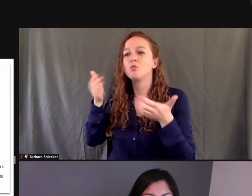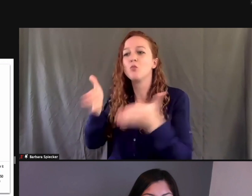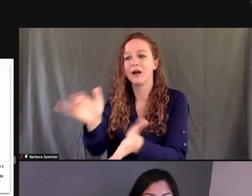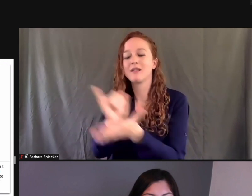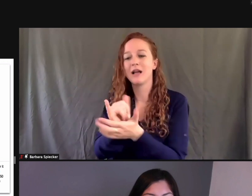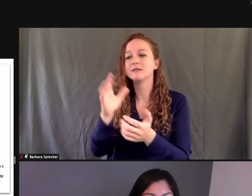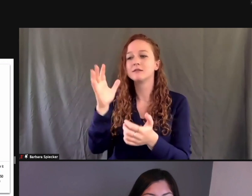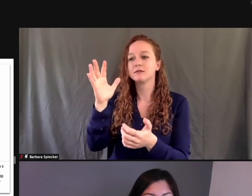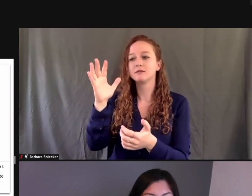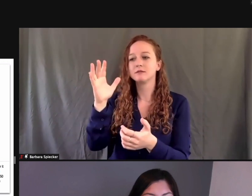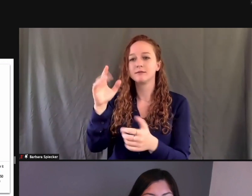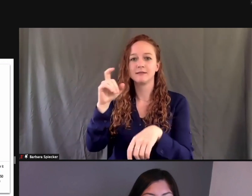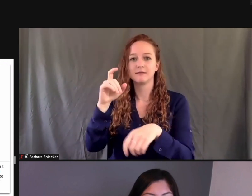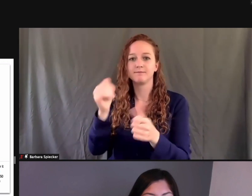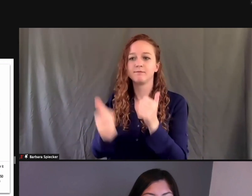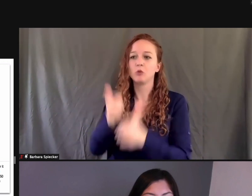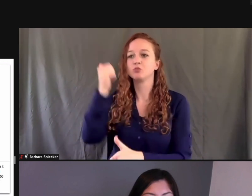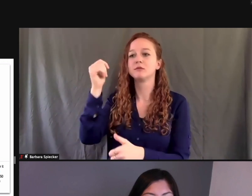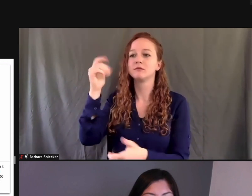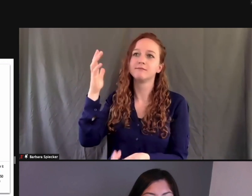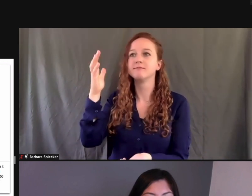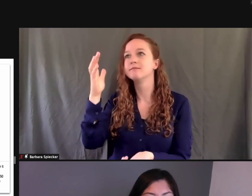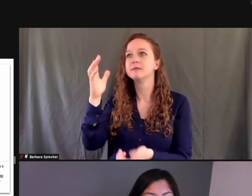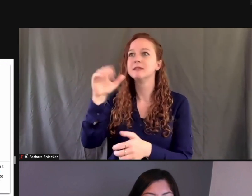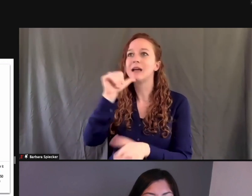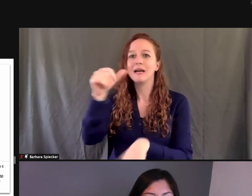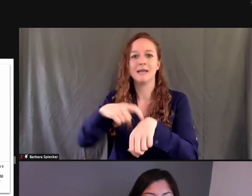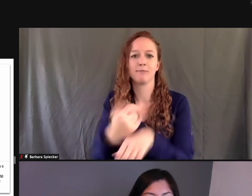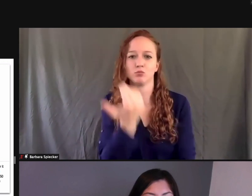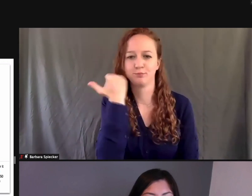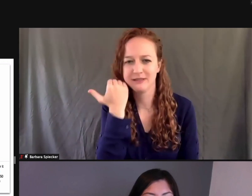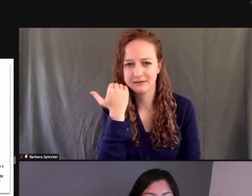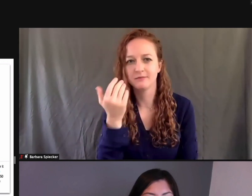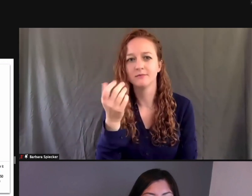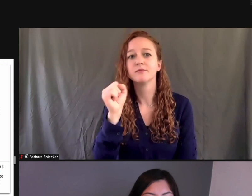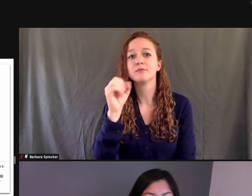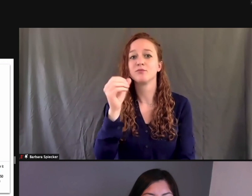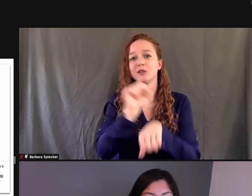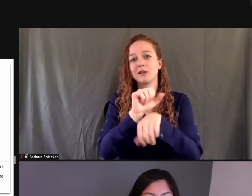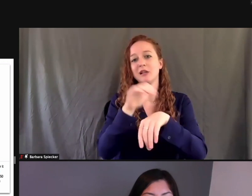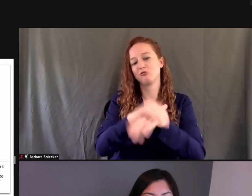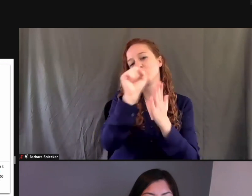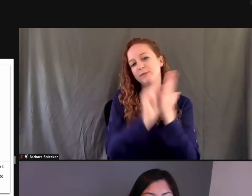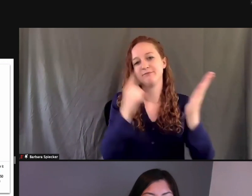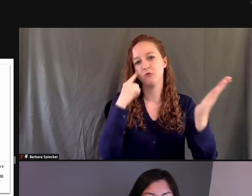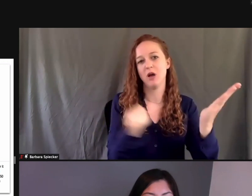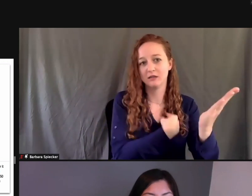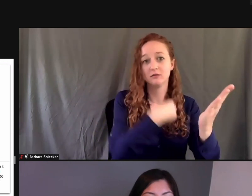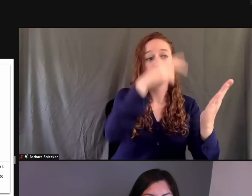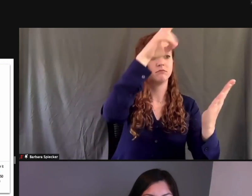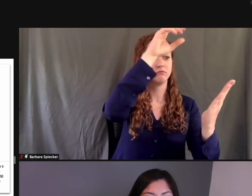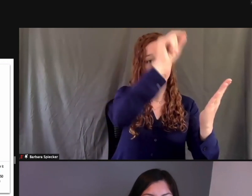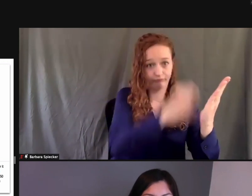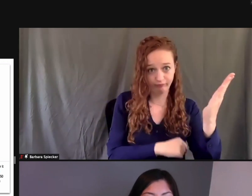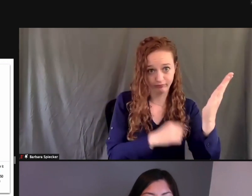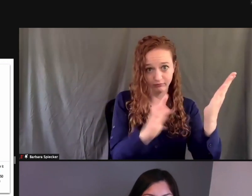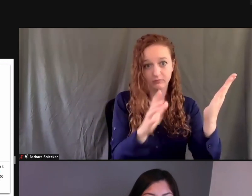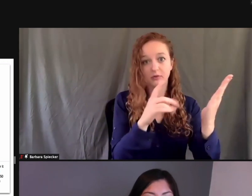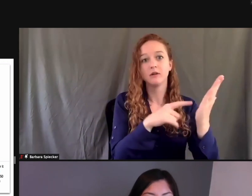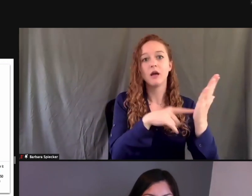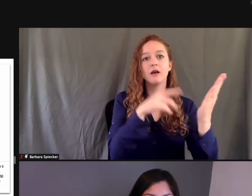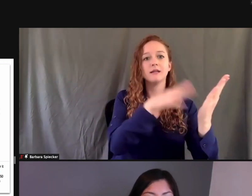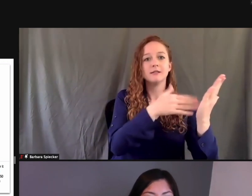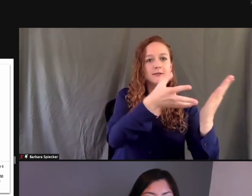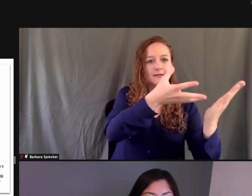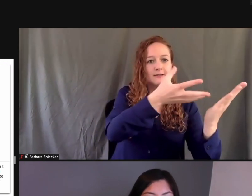engaged, related to people's everyday life so they can connect with the concept. A lot of metaphors and parallels for people to